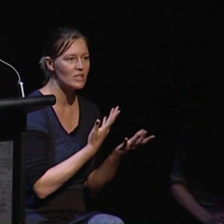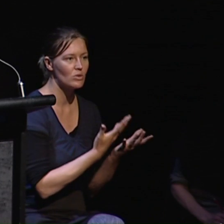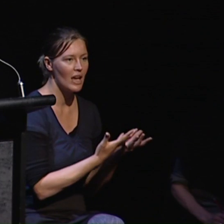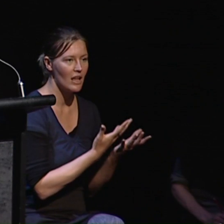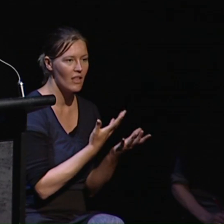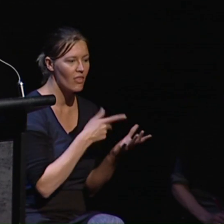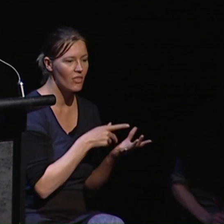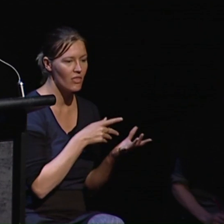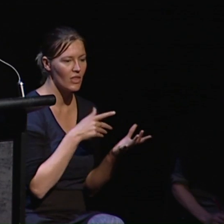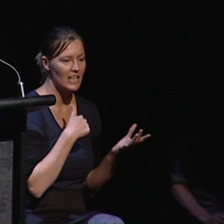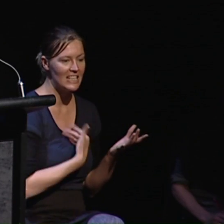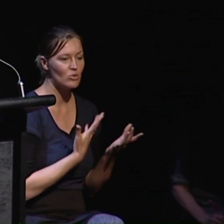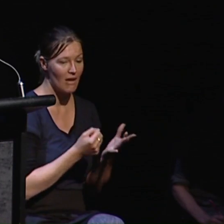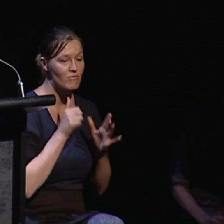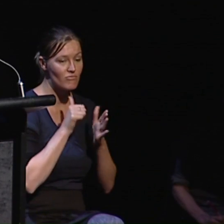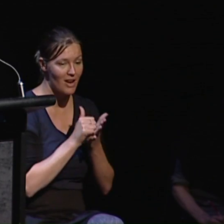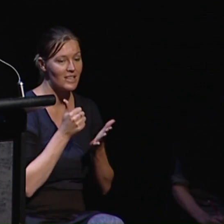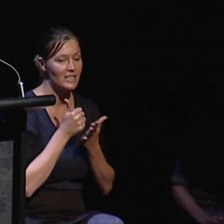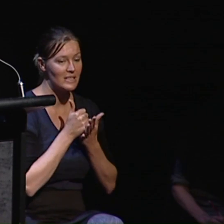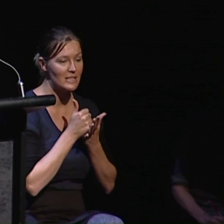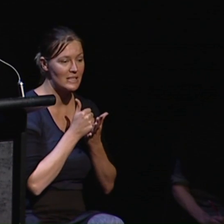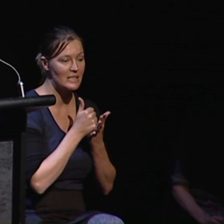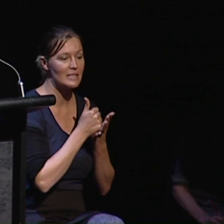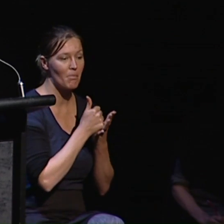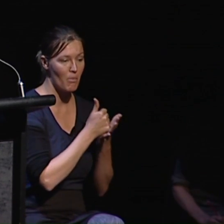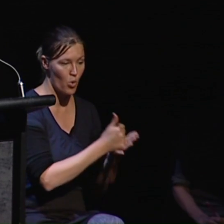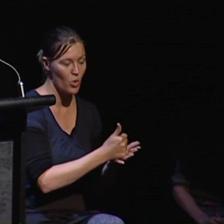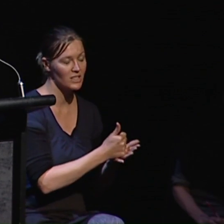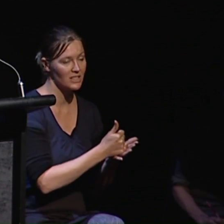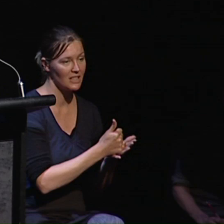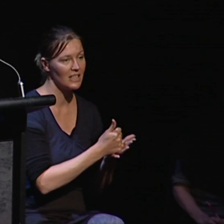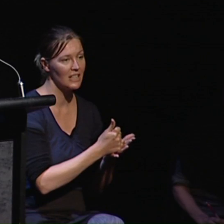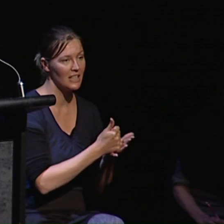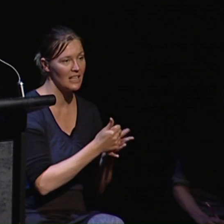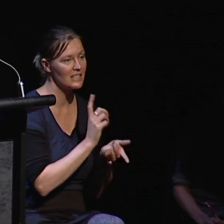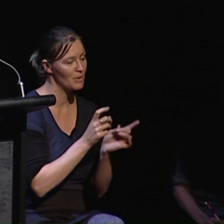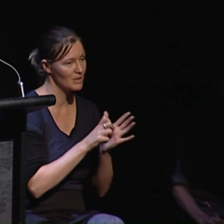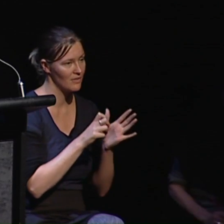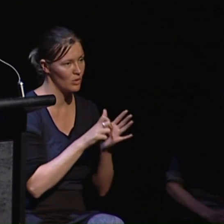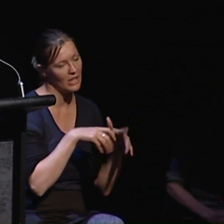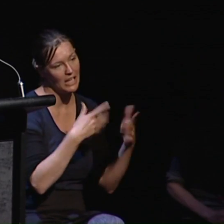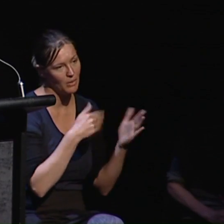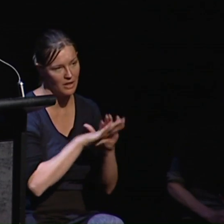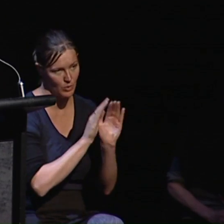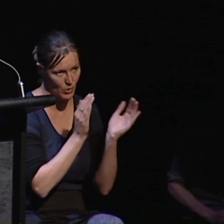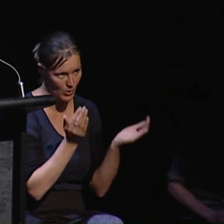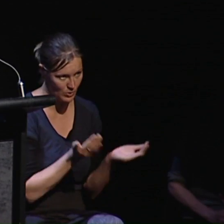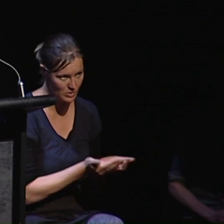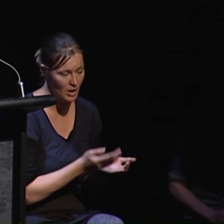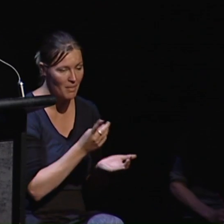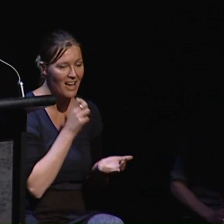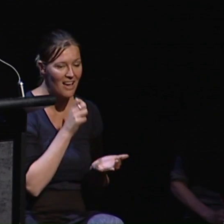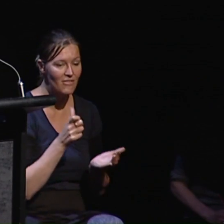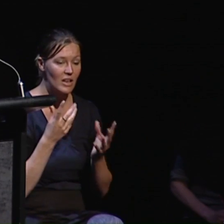most countries. Finding the right kind of support continues to be a battle wherever people live in the world. But unless